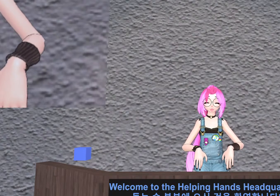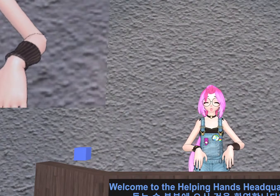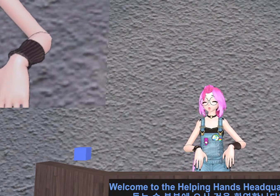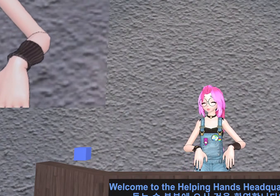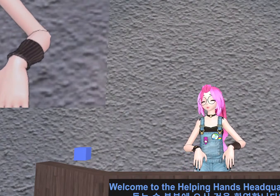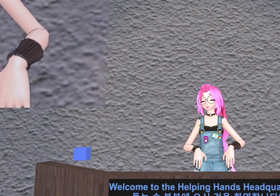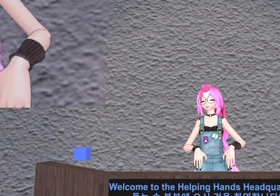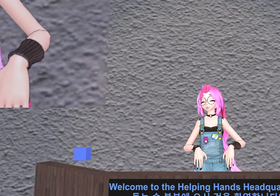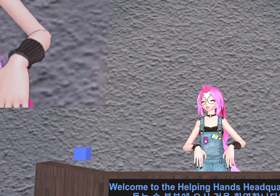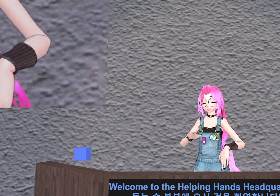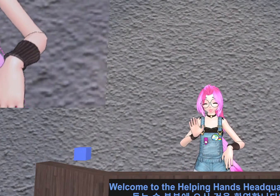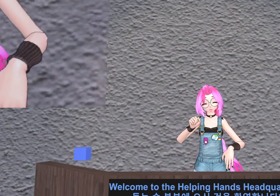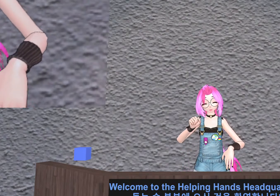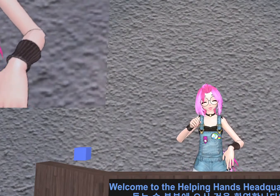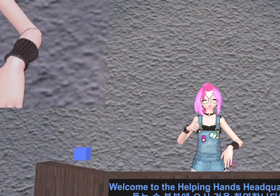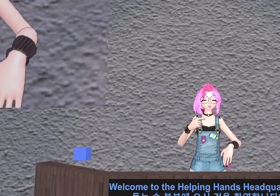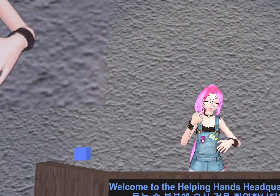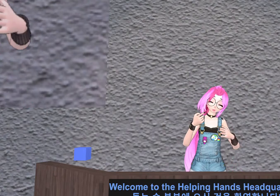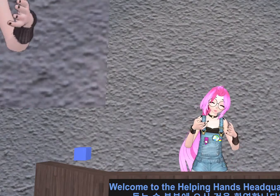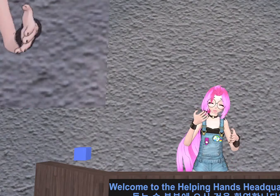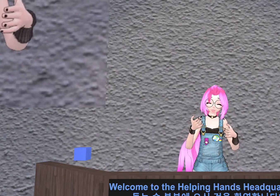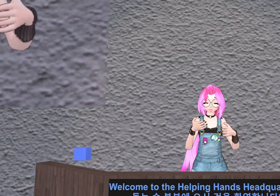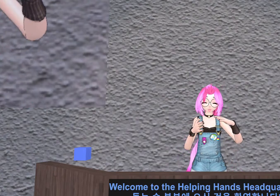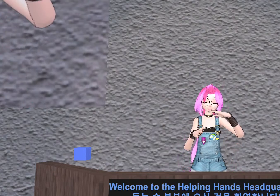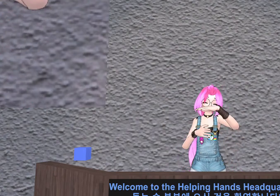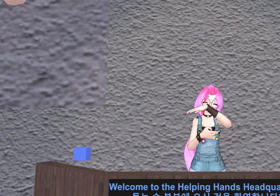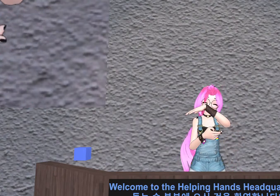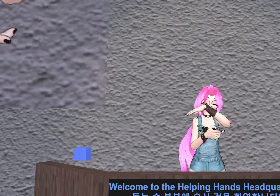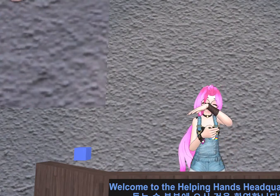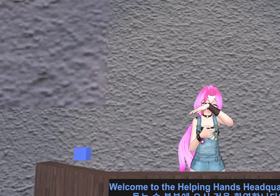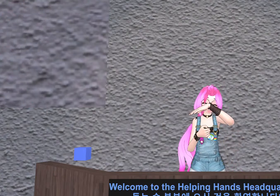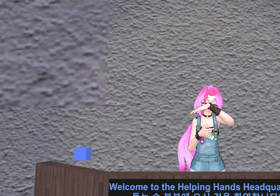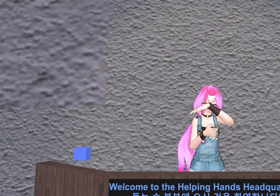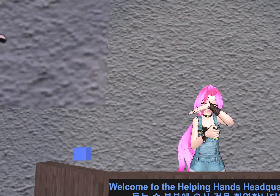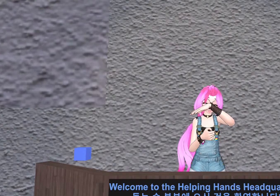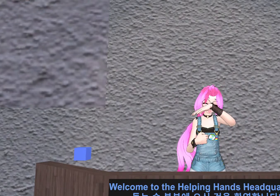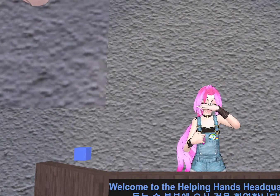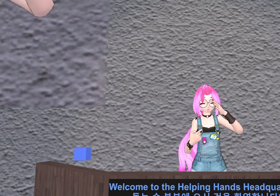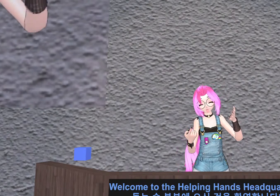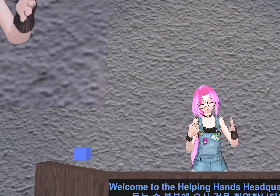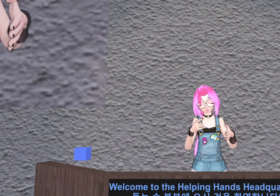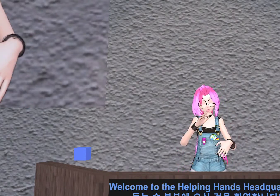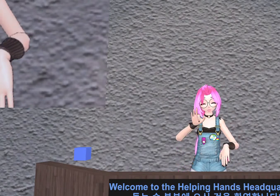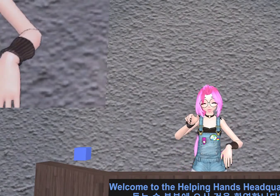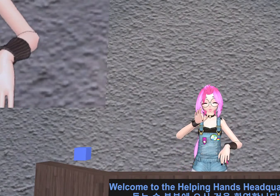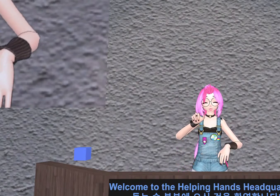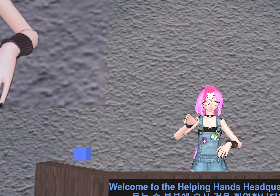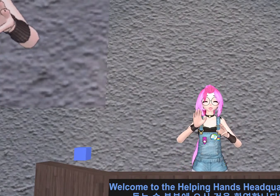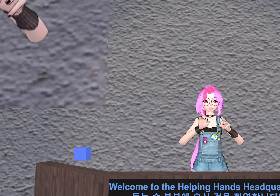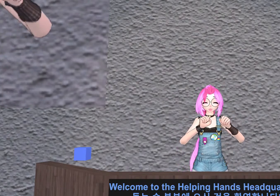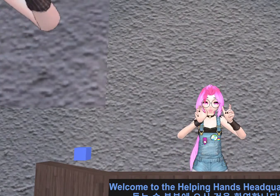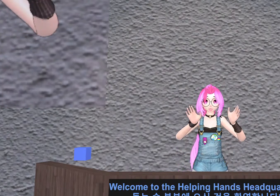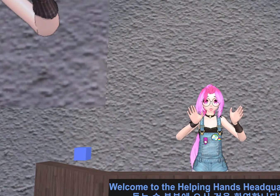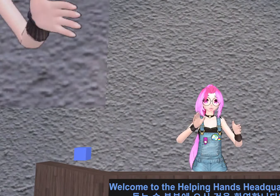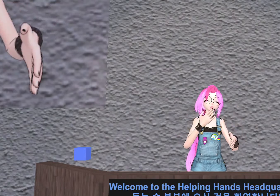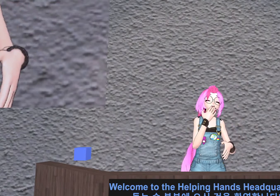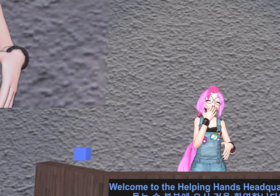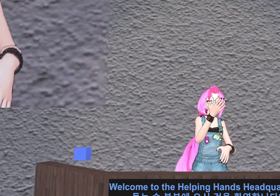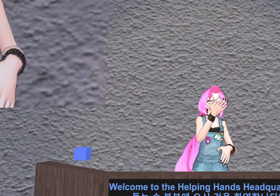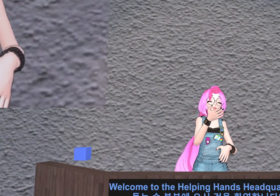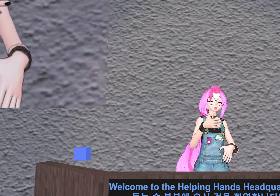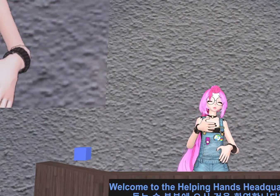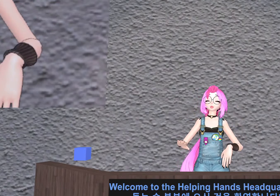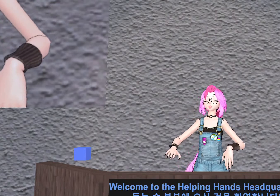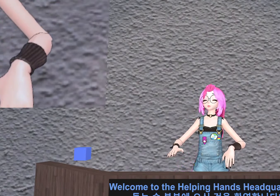told me to finger spell. Yeah. So there is like some variations of like doing that, but I would just finger spell it to make